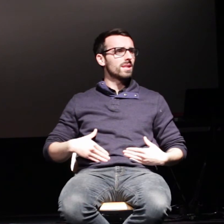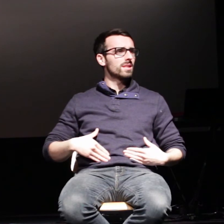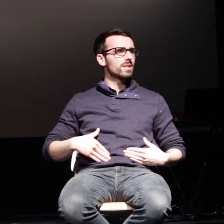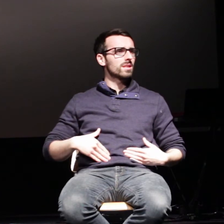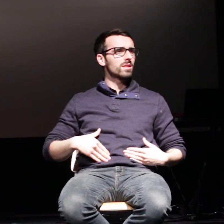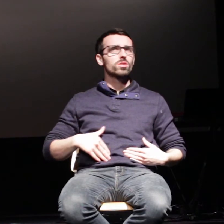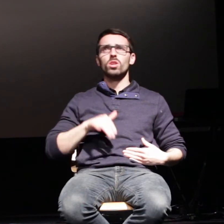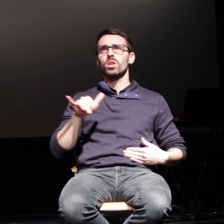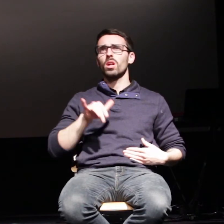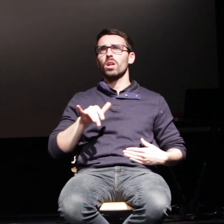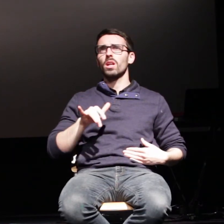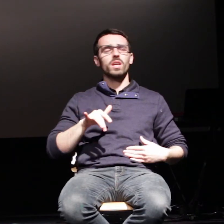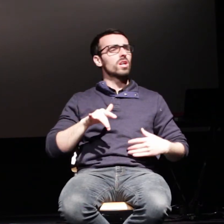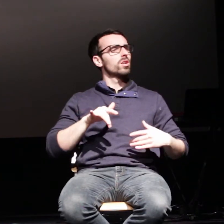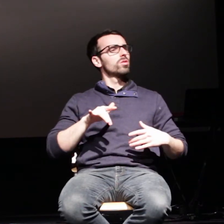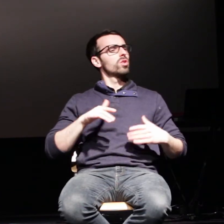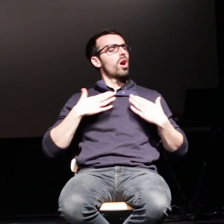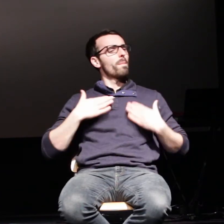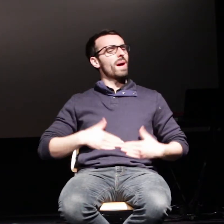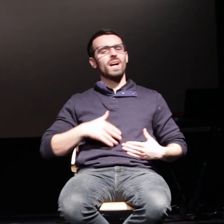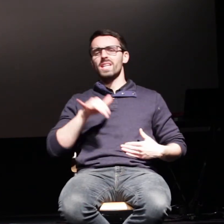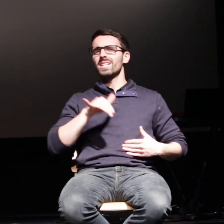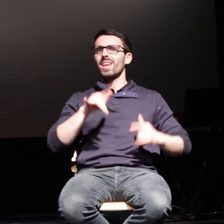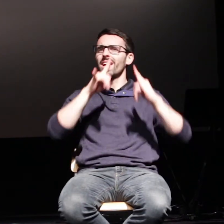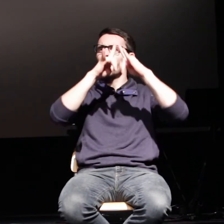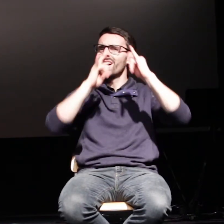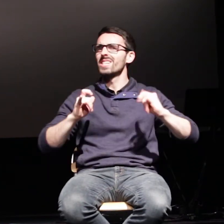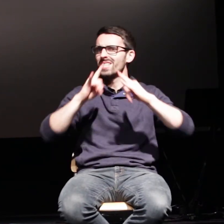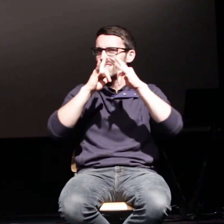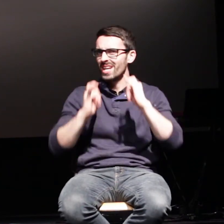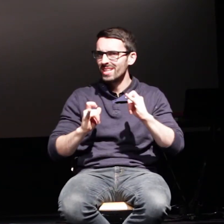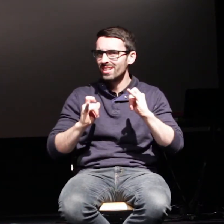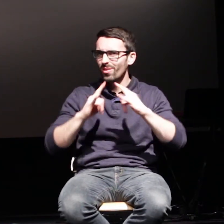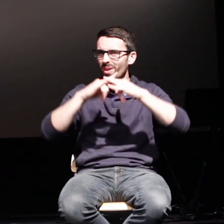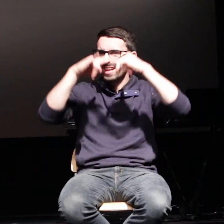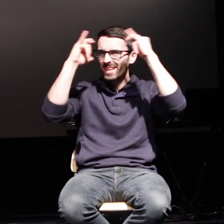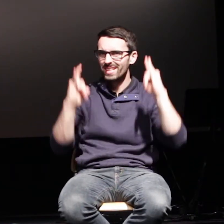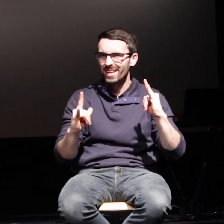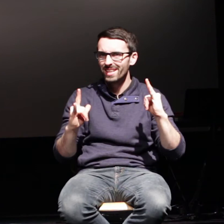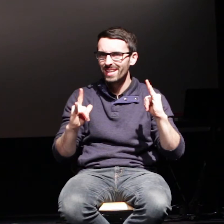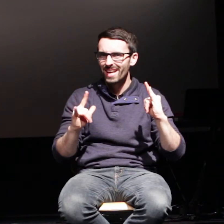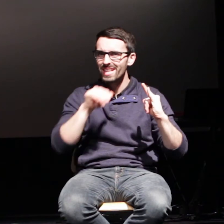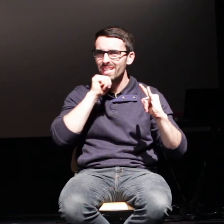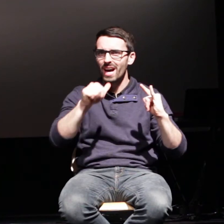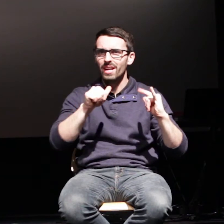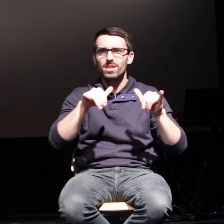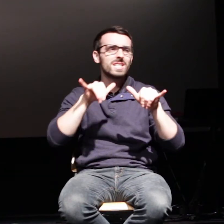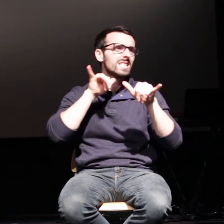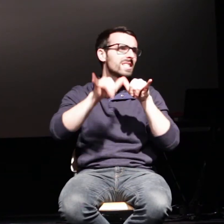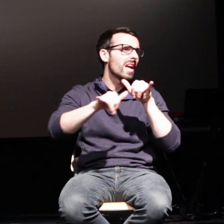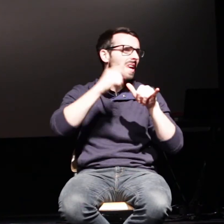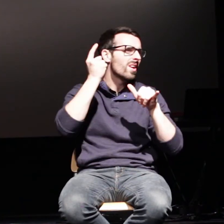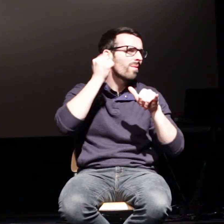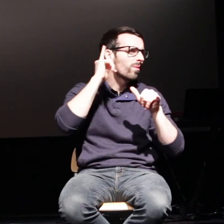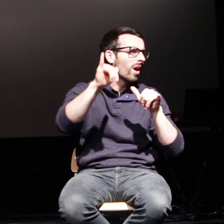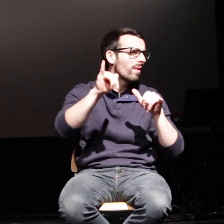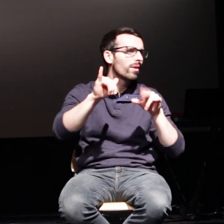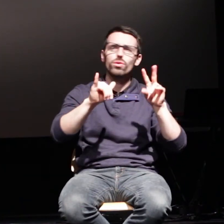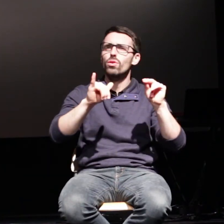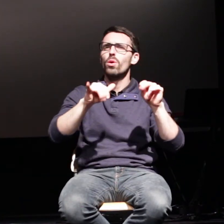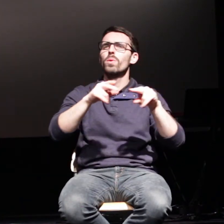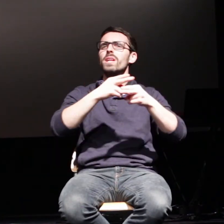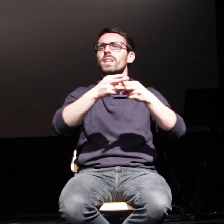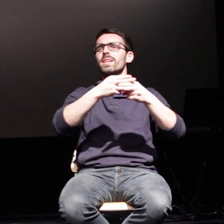the New Testament writers calls it. It's a tent. It's not a permanent dwelling. It's just a temporary thing. It keeps us here for a little